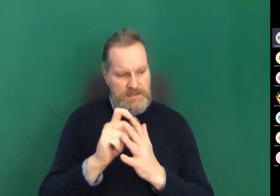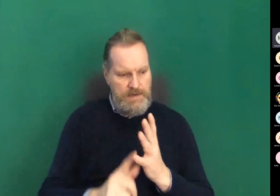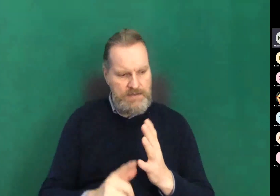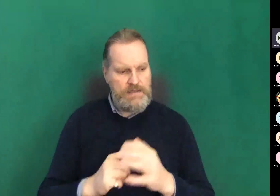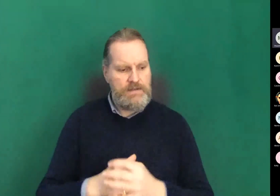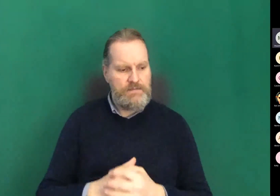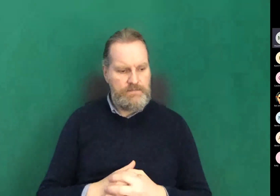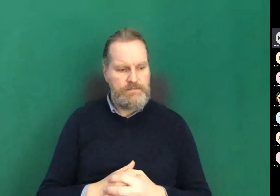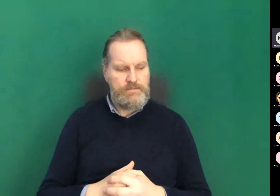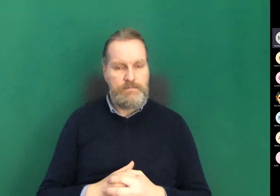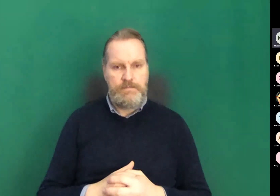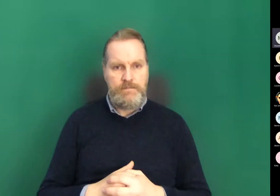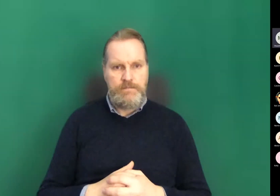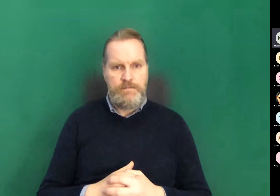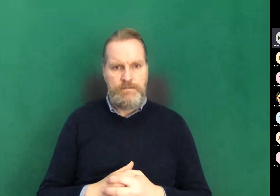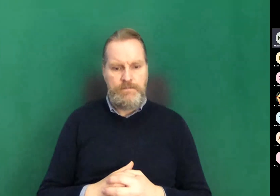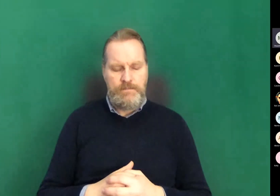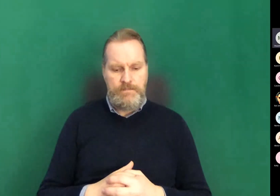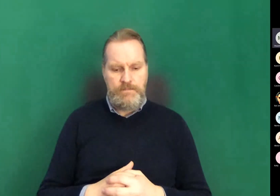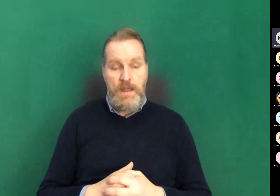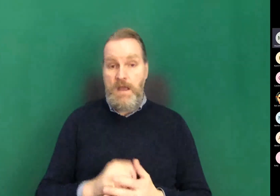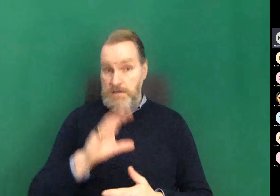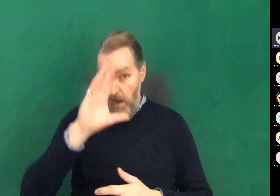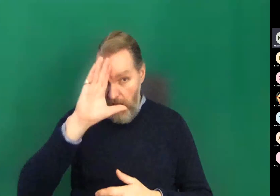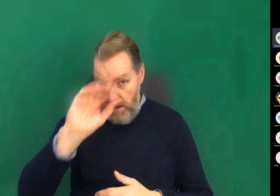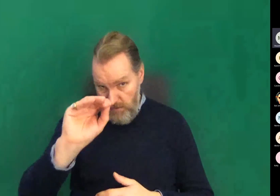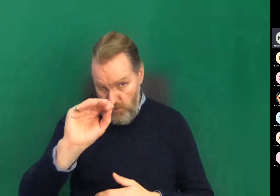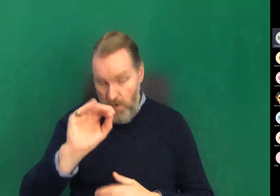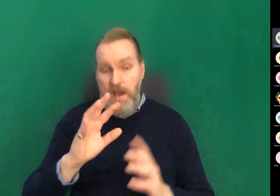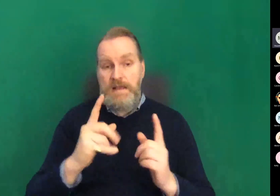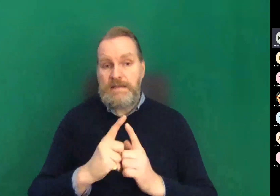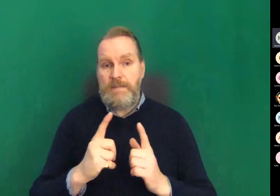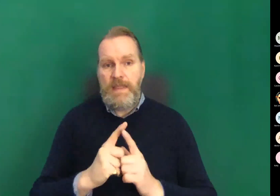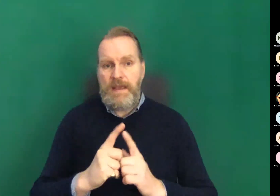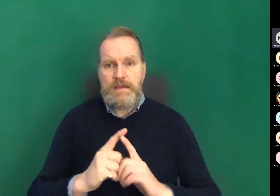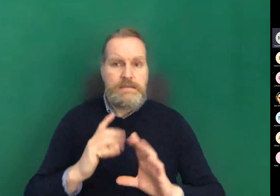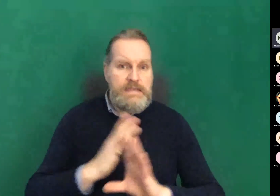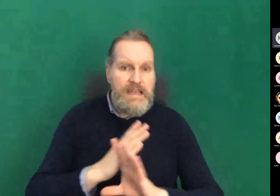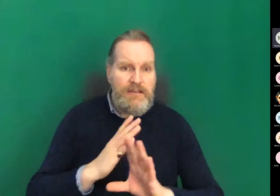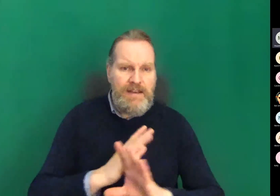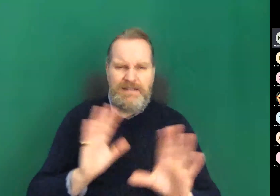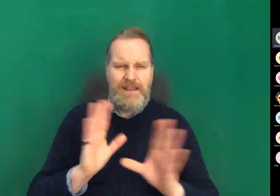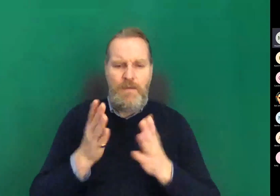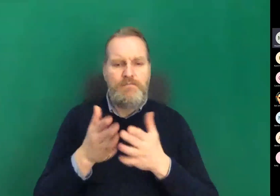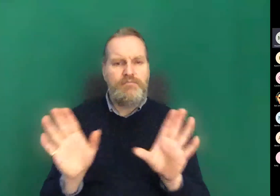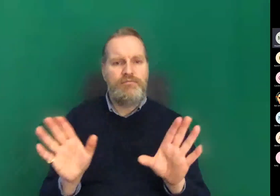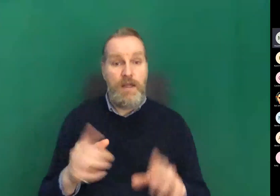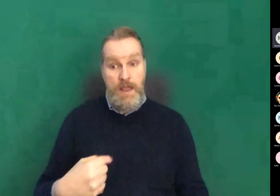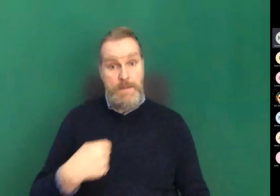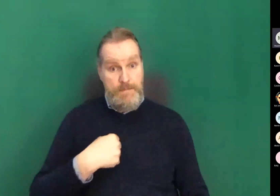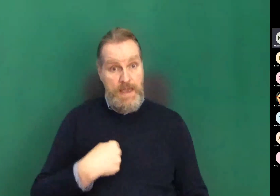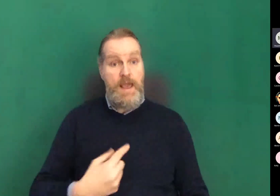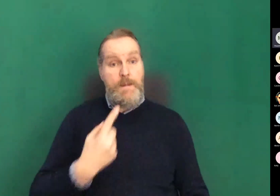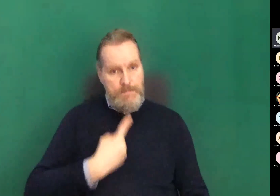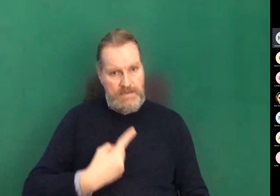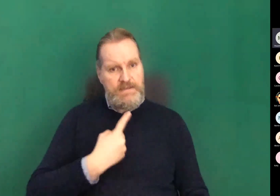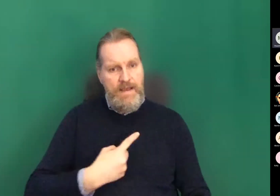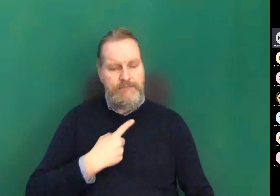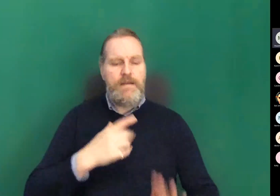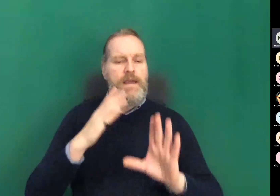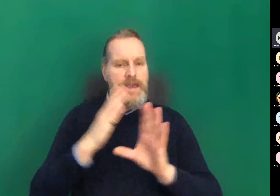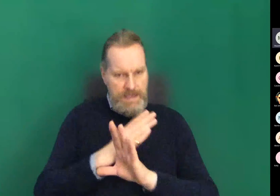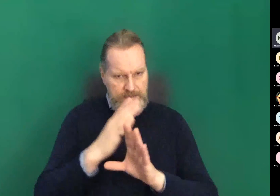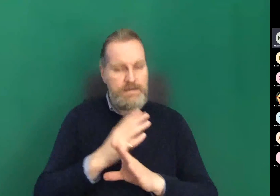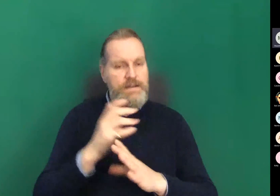So I want to let you into something that's not so secret. I have hidden disabilities. I